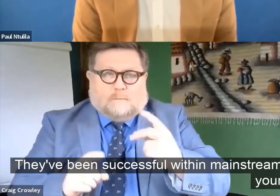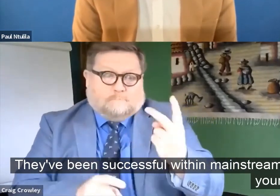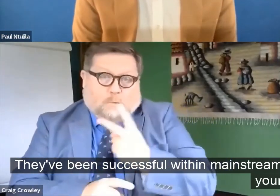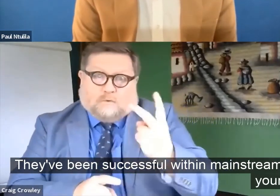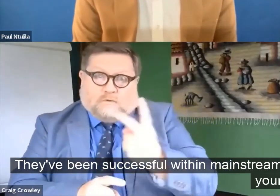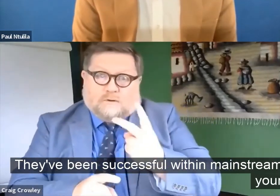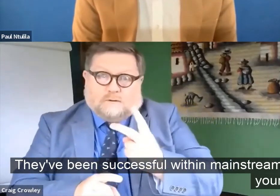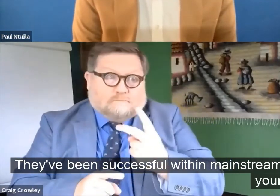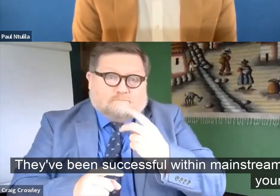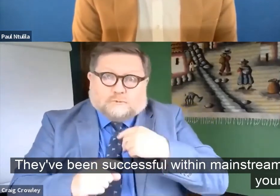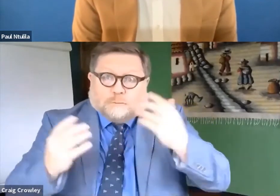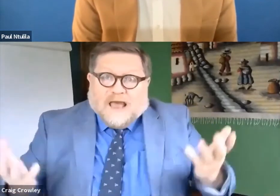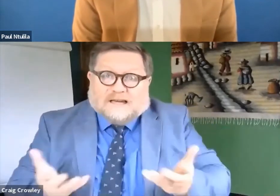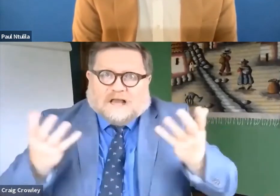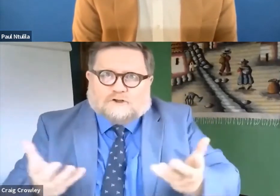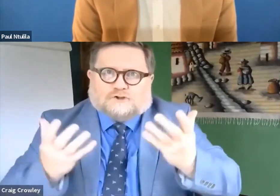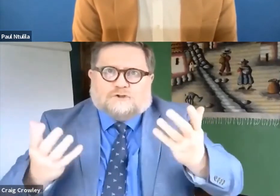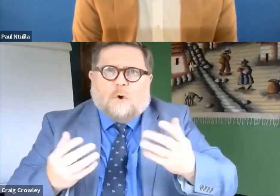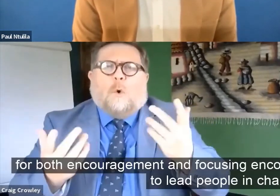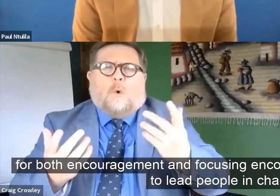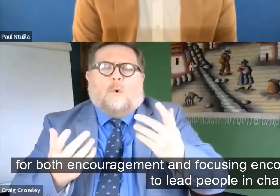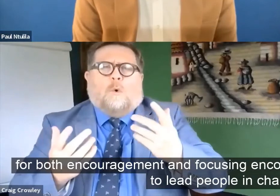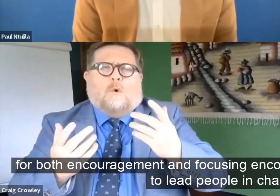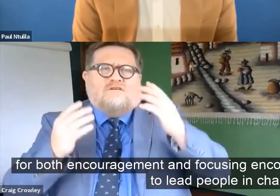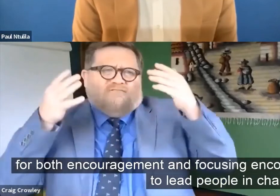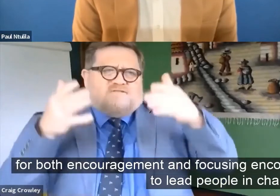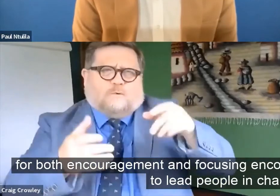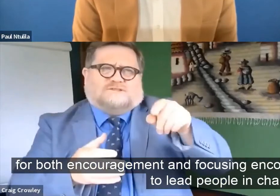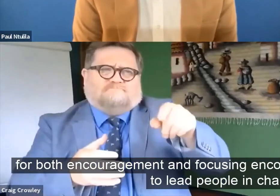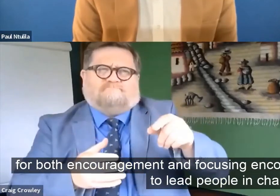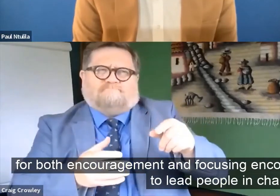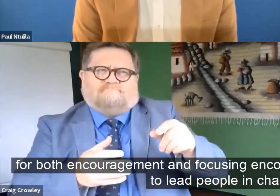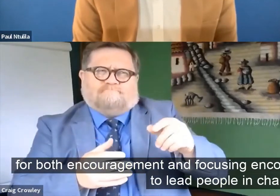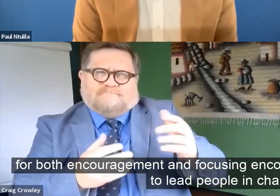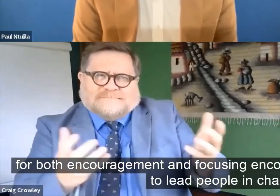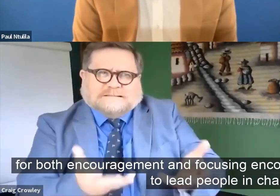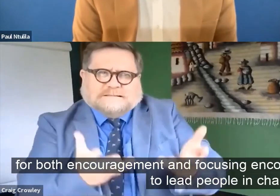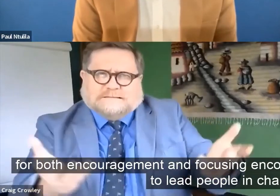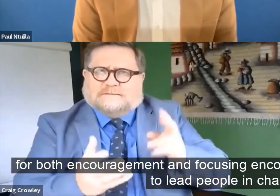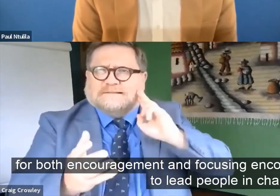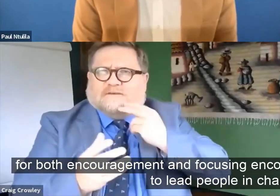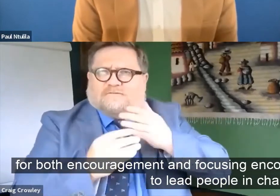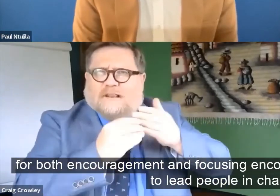thinking about your vision for both encouragement and